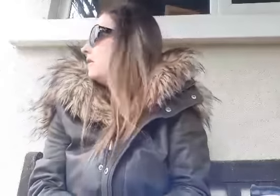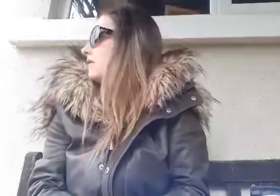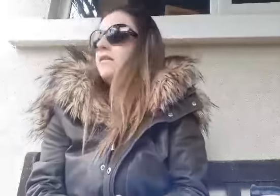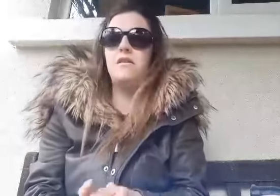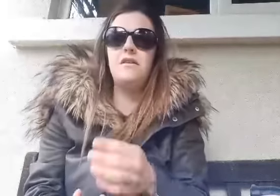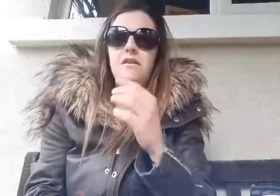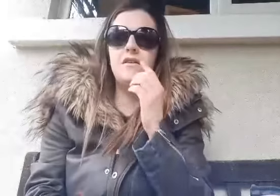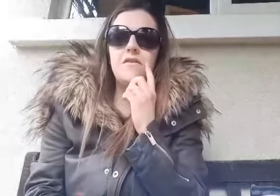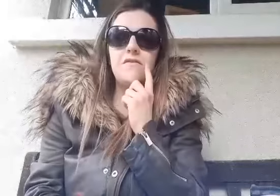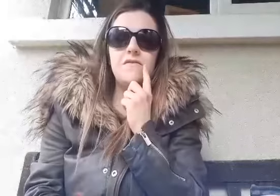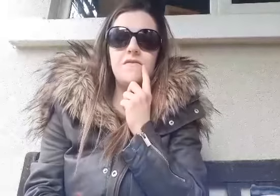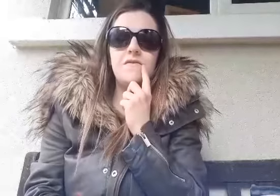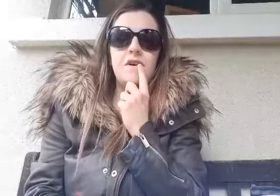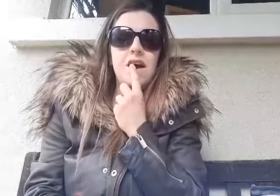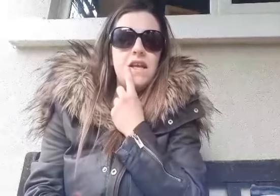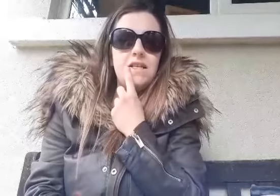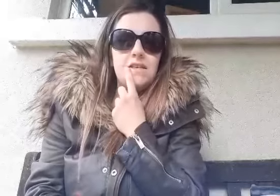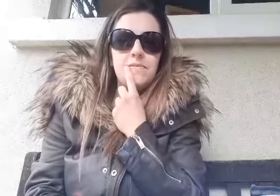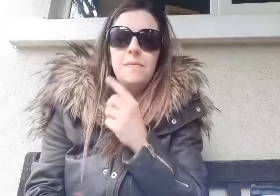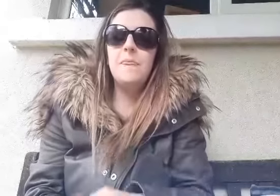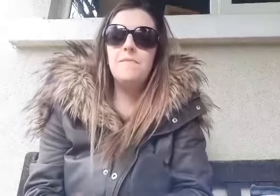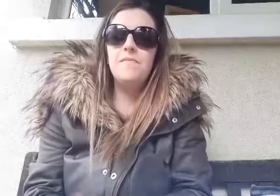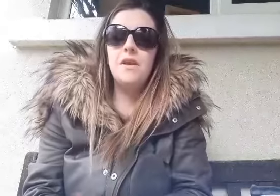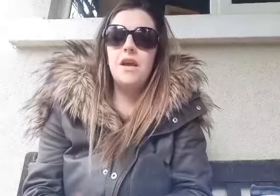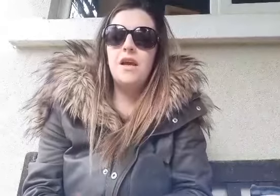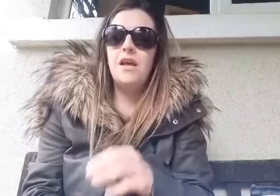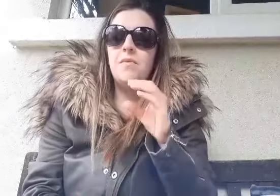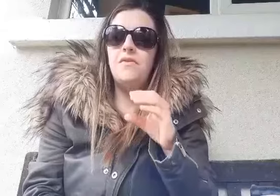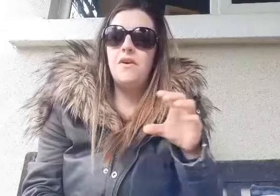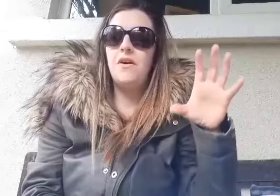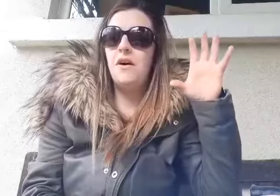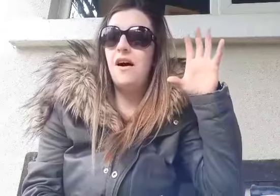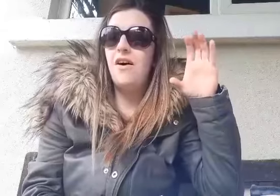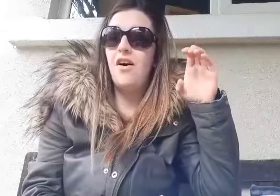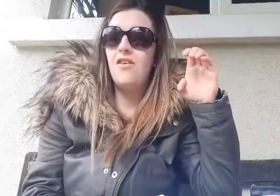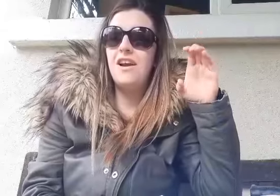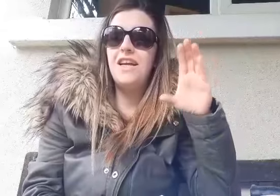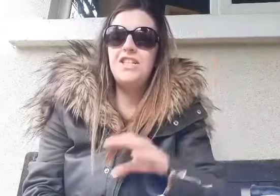got red, and then we've got orange,